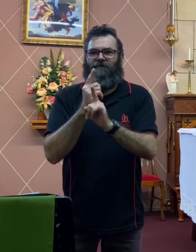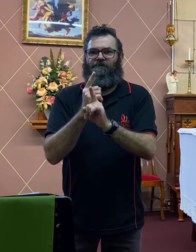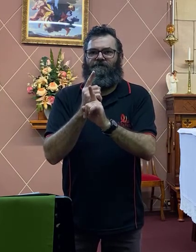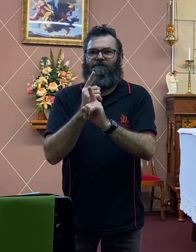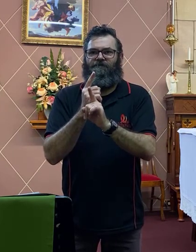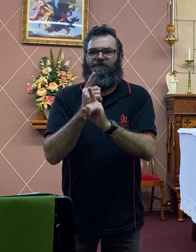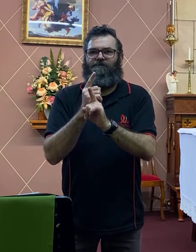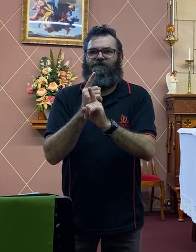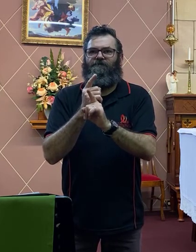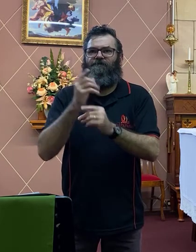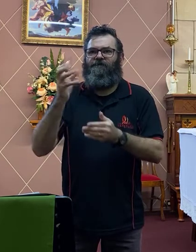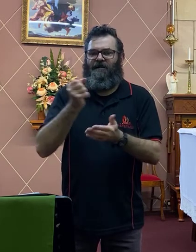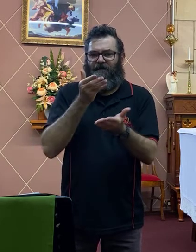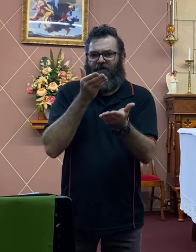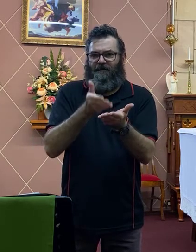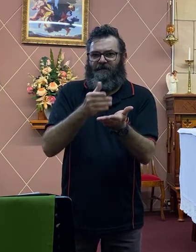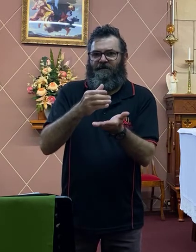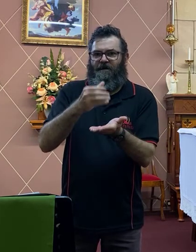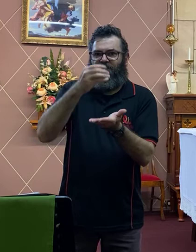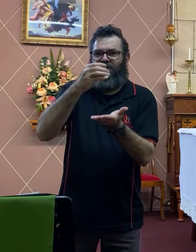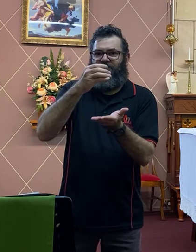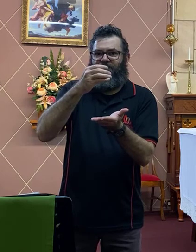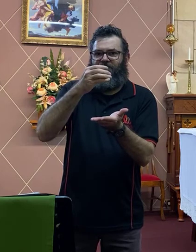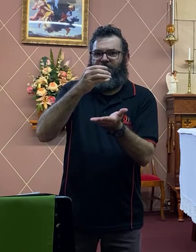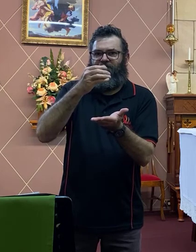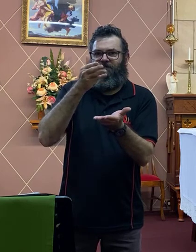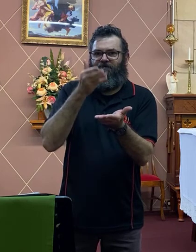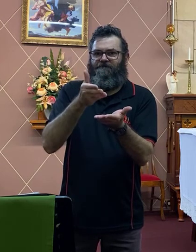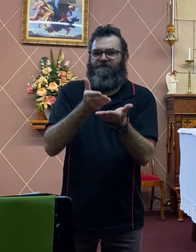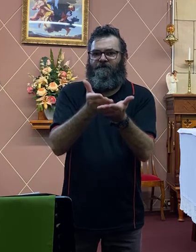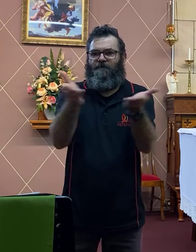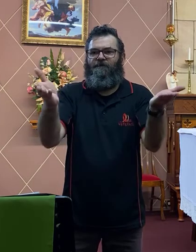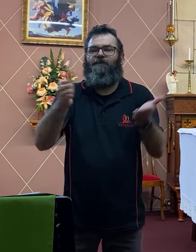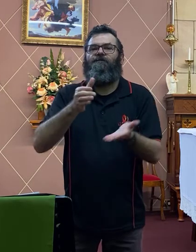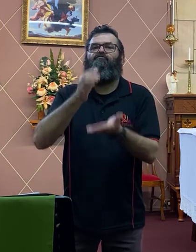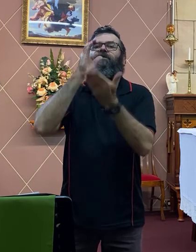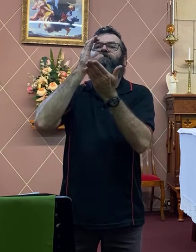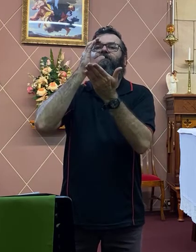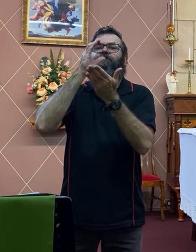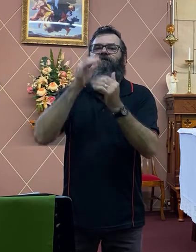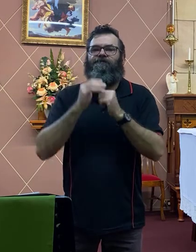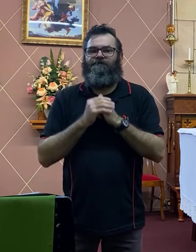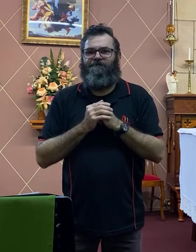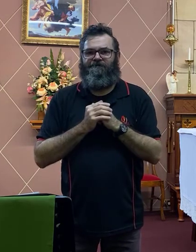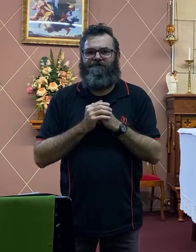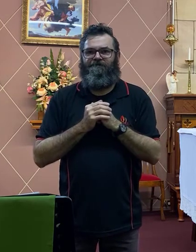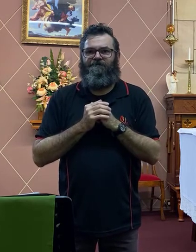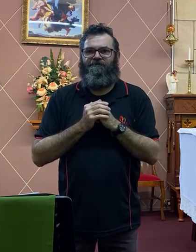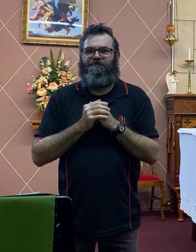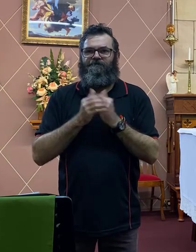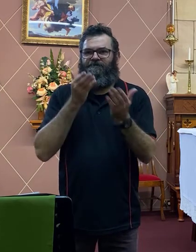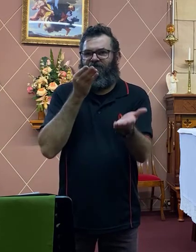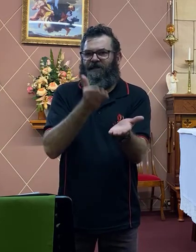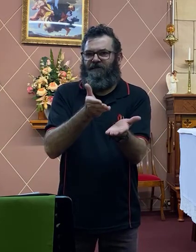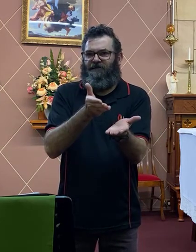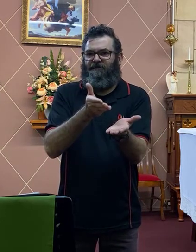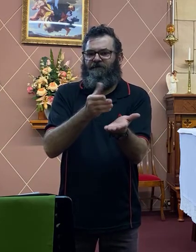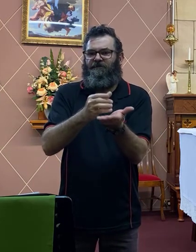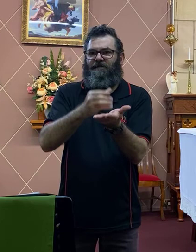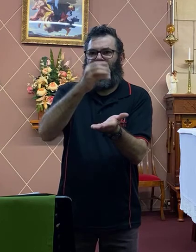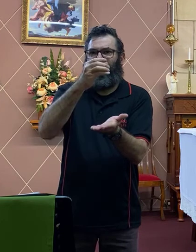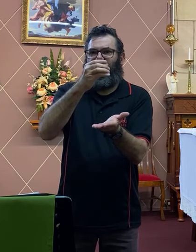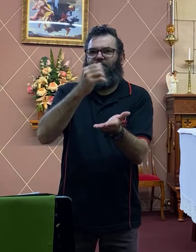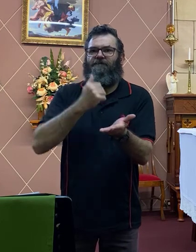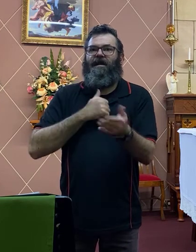"Take this, all of you, and drink of it. For this is the chalice of